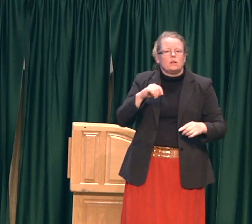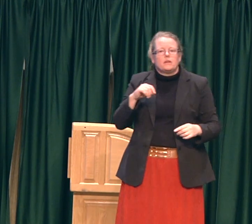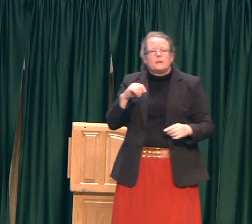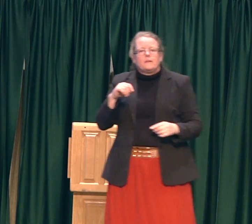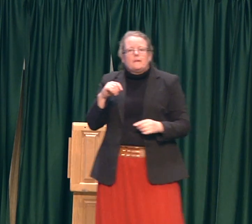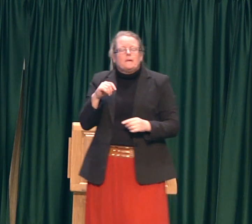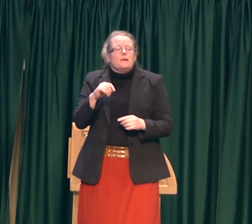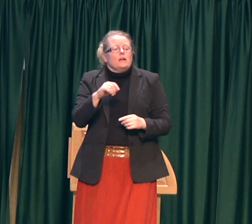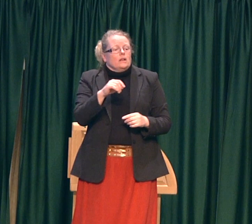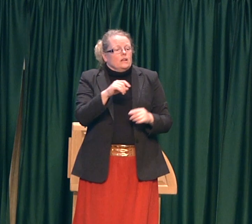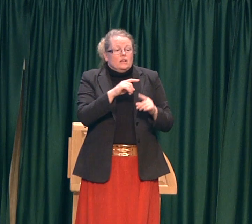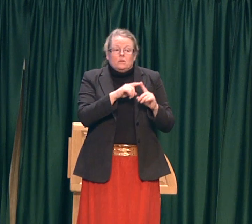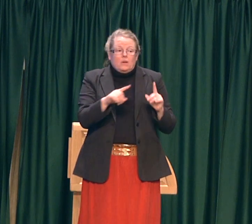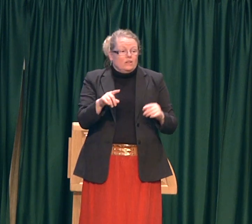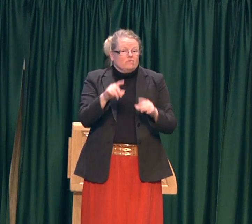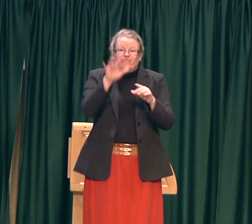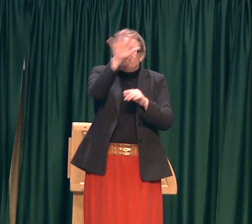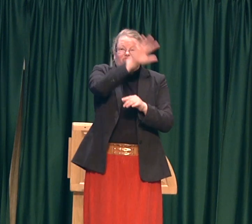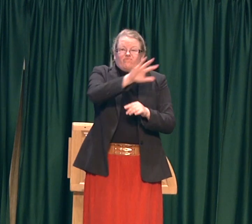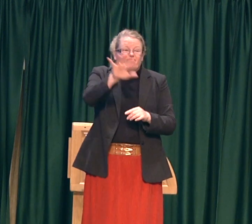travel to that area of the state in order to provide services.